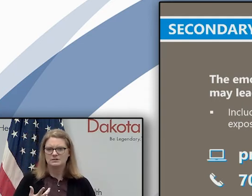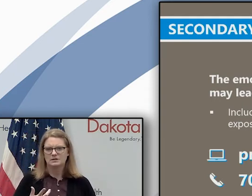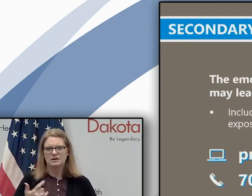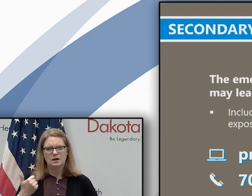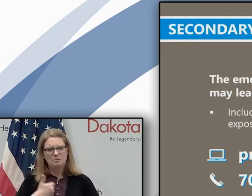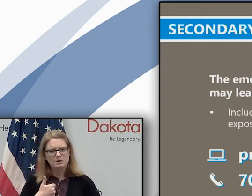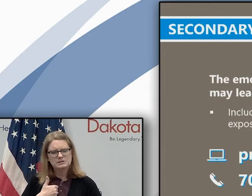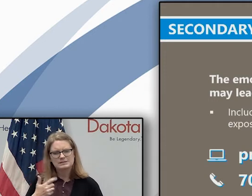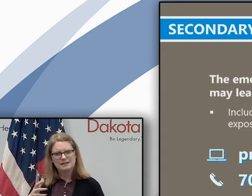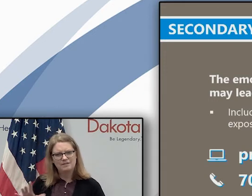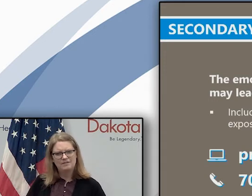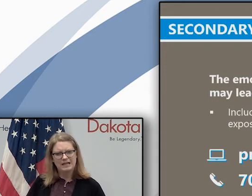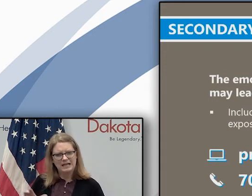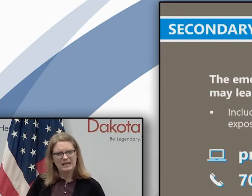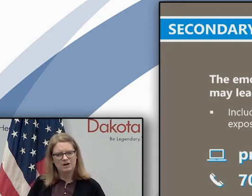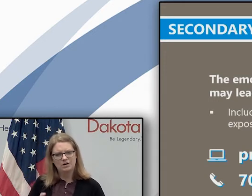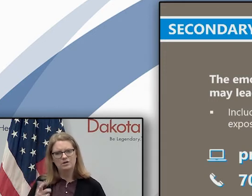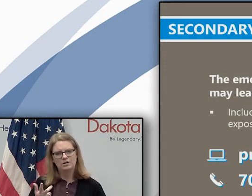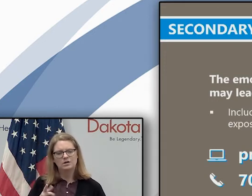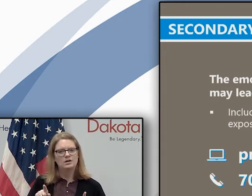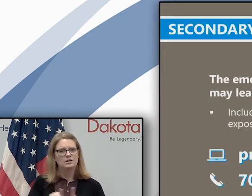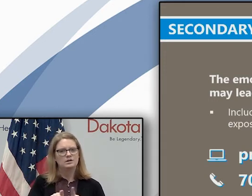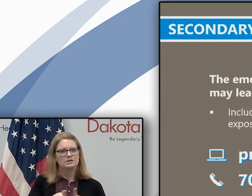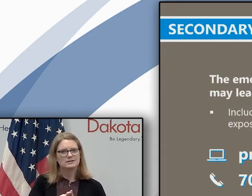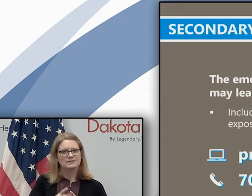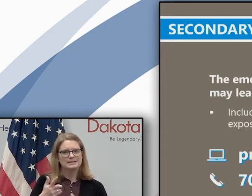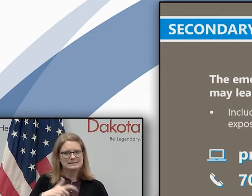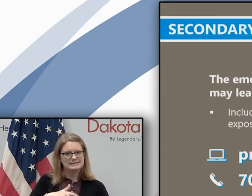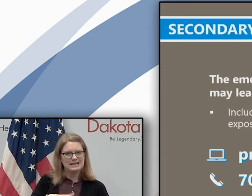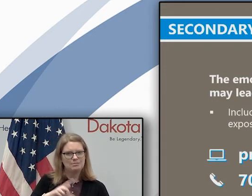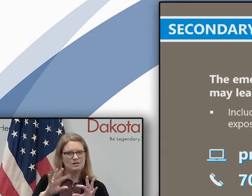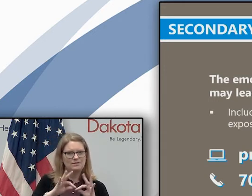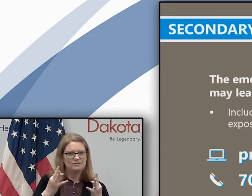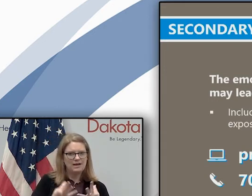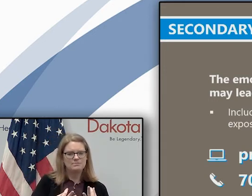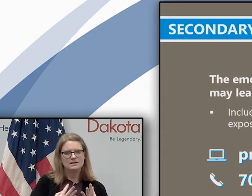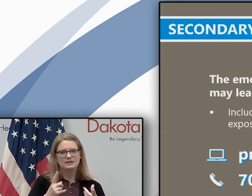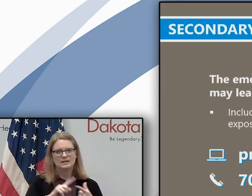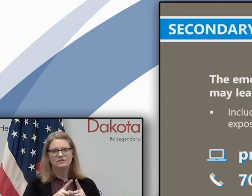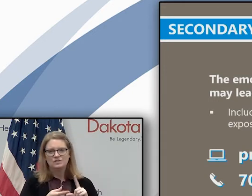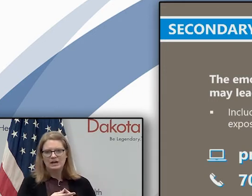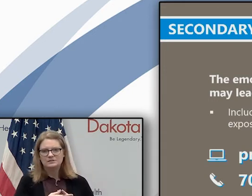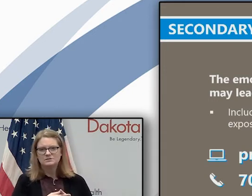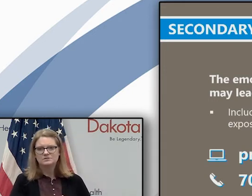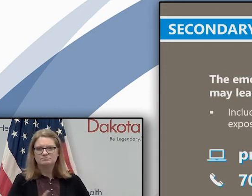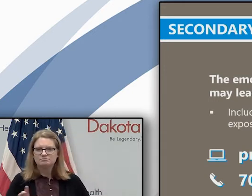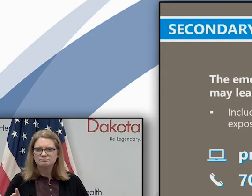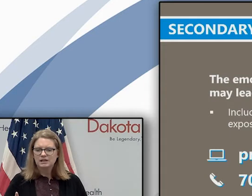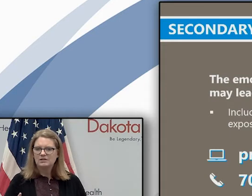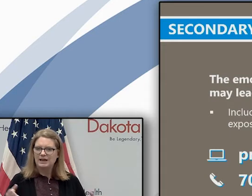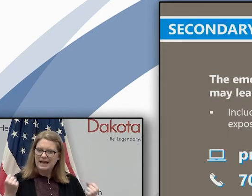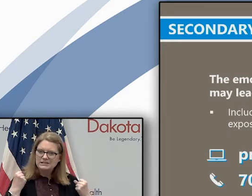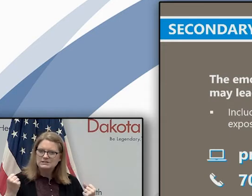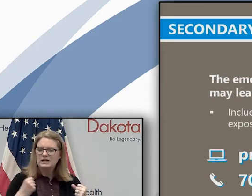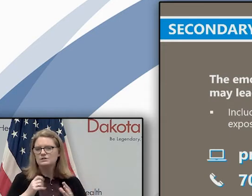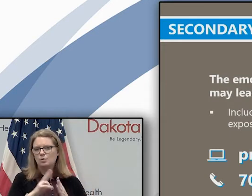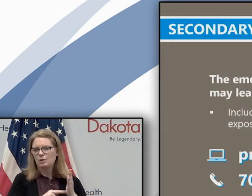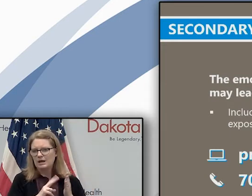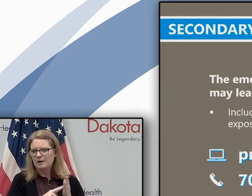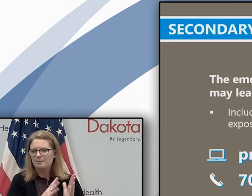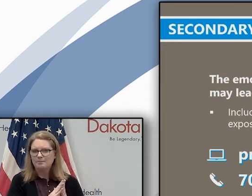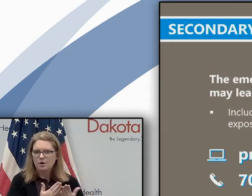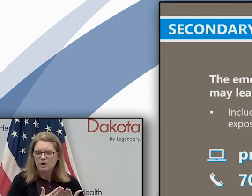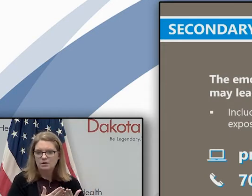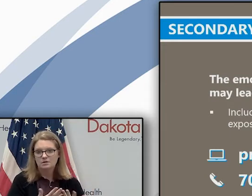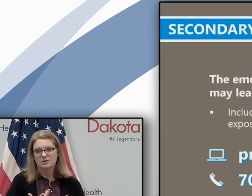personal self-care activities, such as spending time with family and with friends, exercising or reading a book. Taking a break from